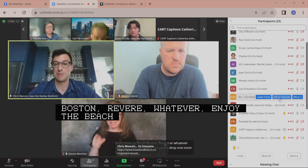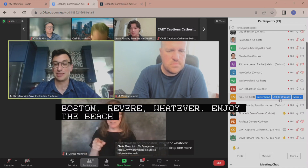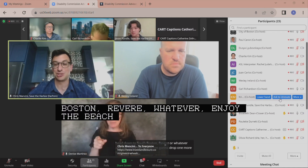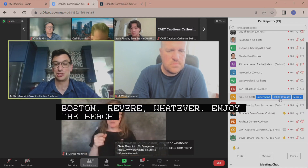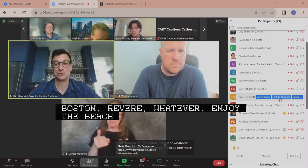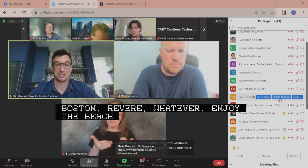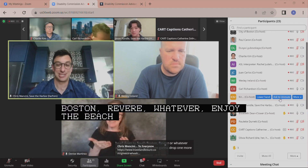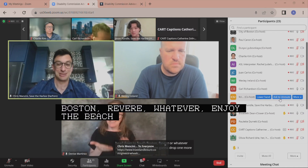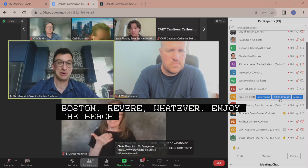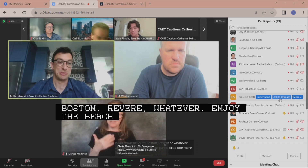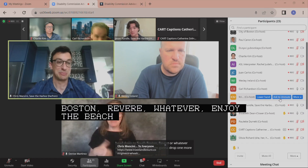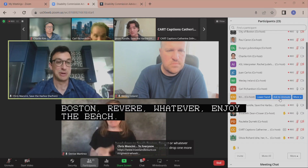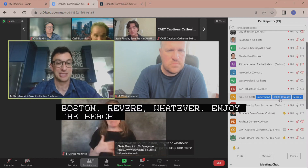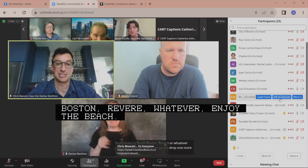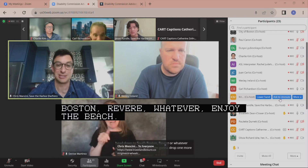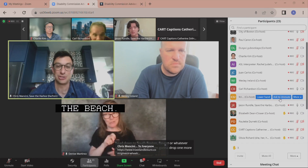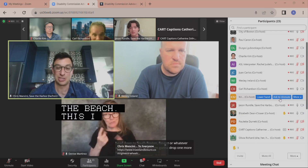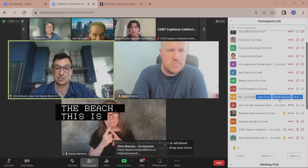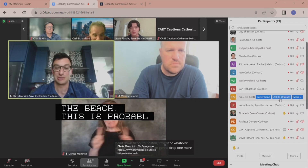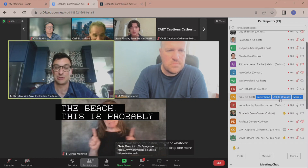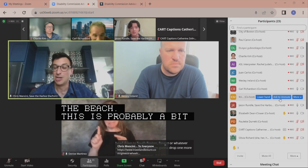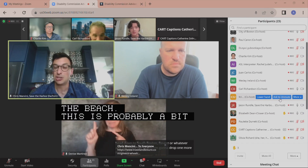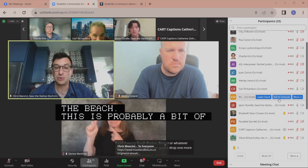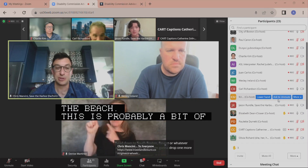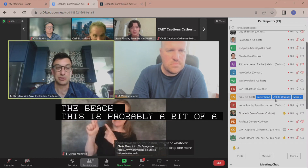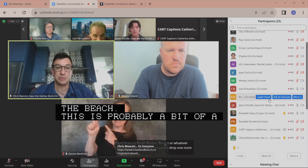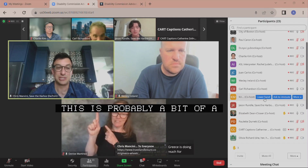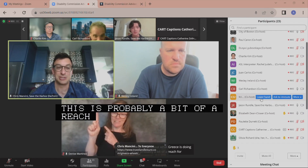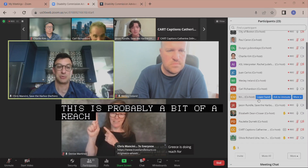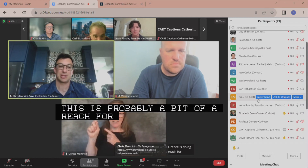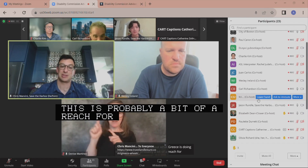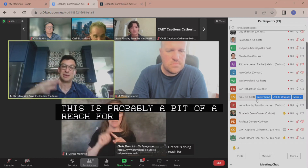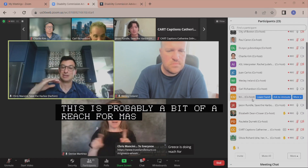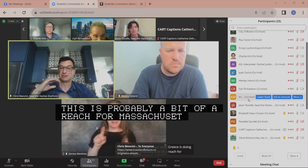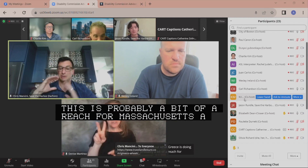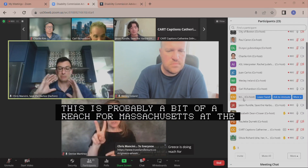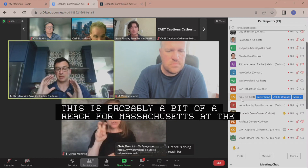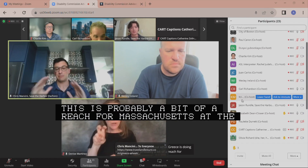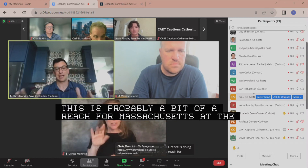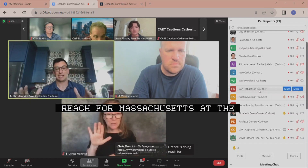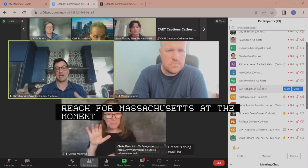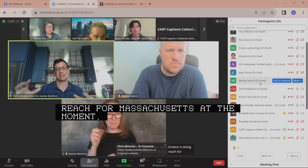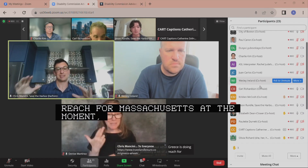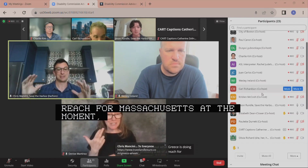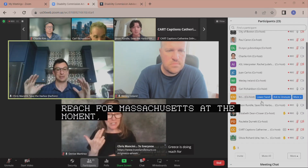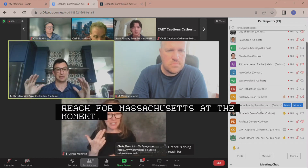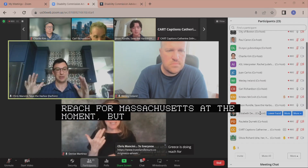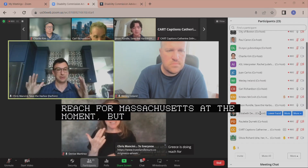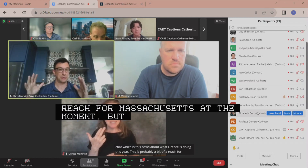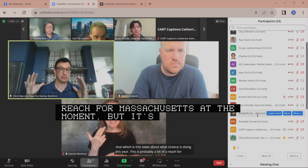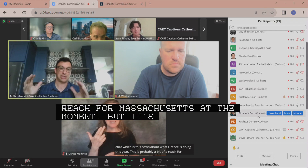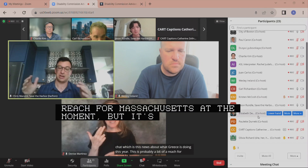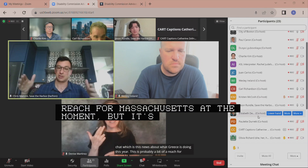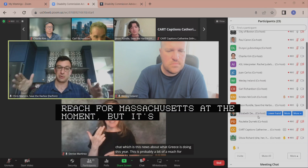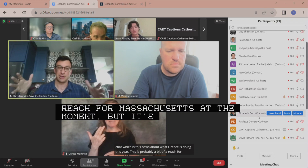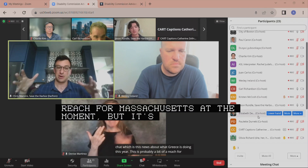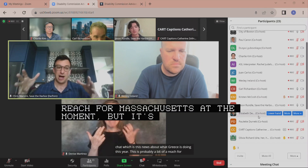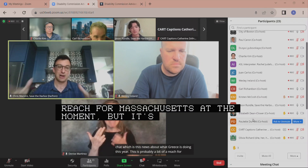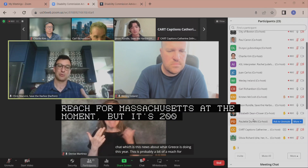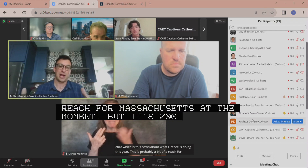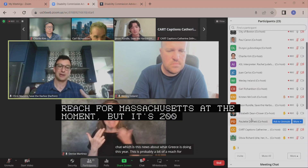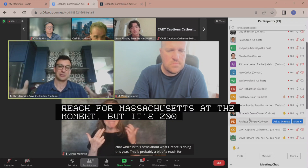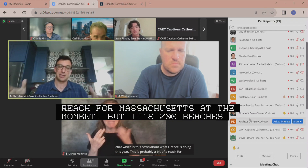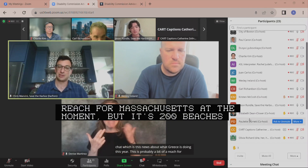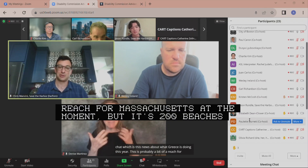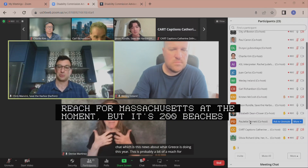for Massachusetts at the moment, but it's just a 200 beaches with mechanized chairs going, you